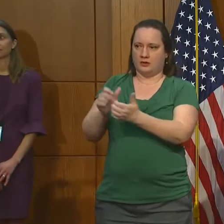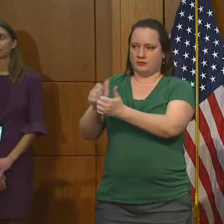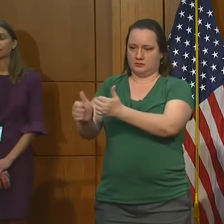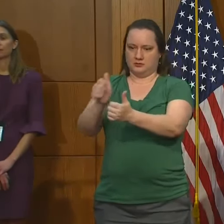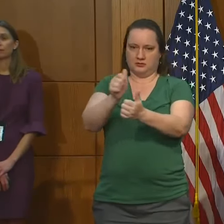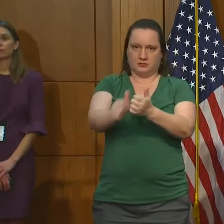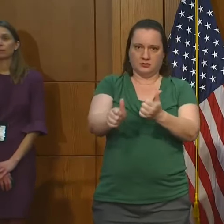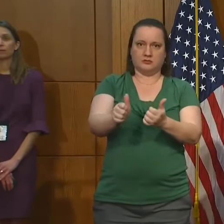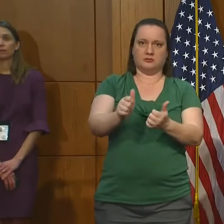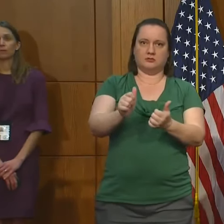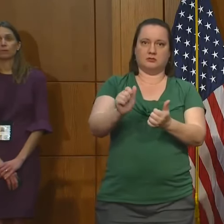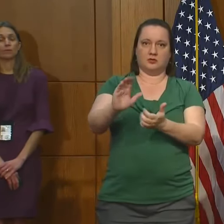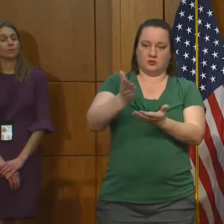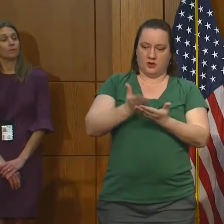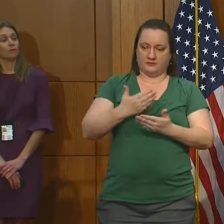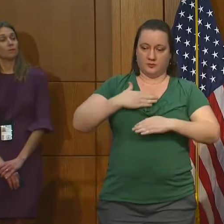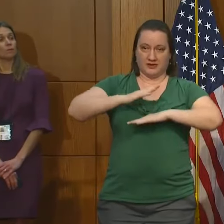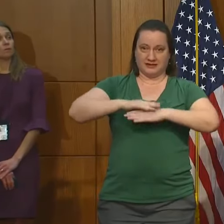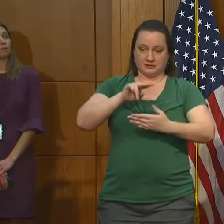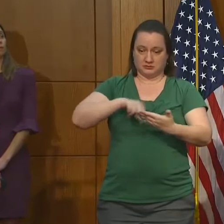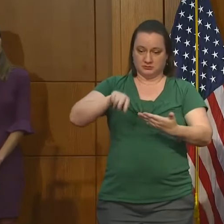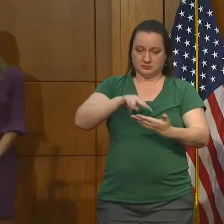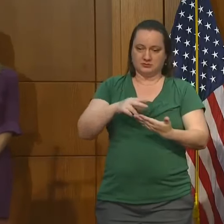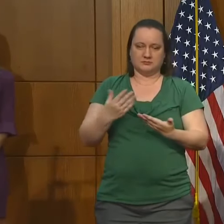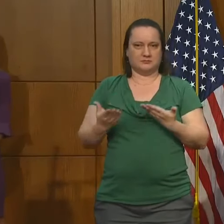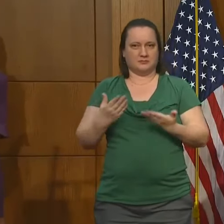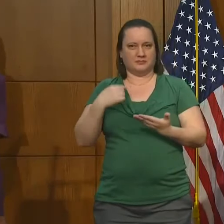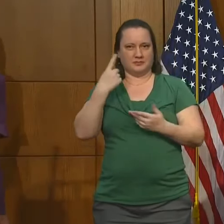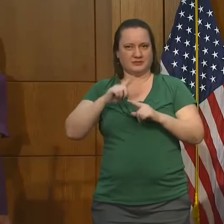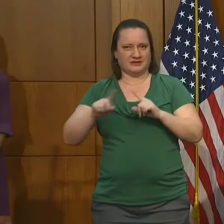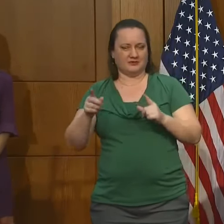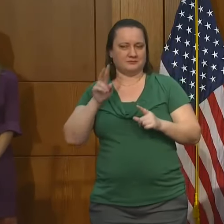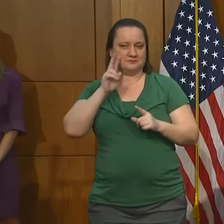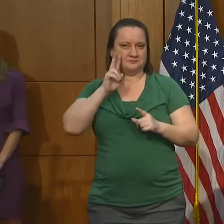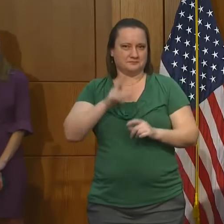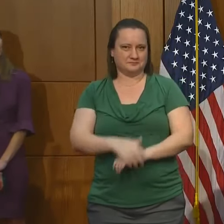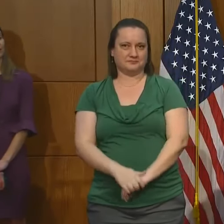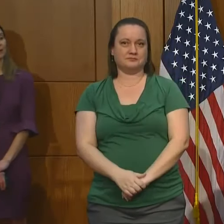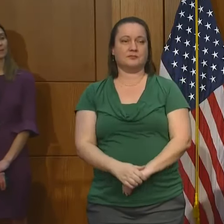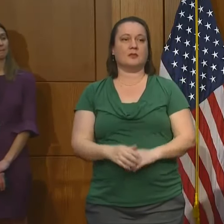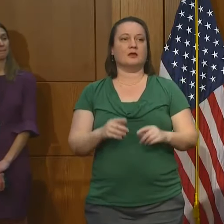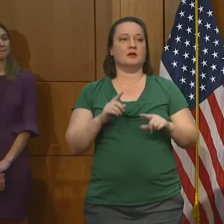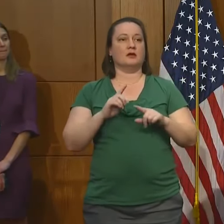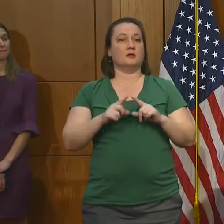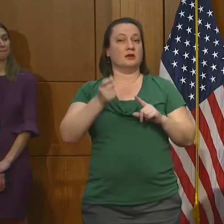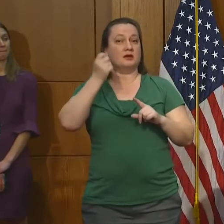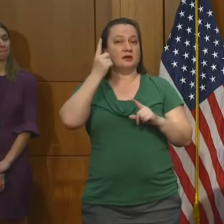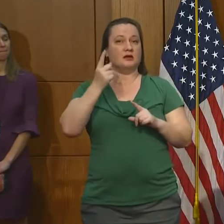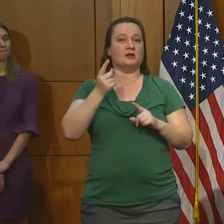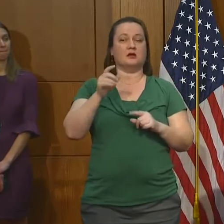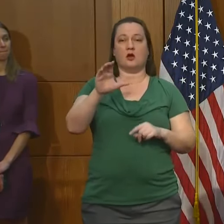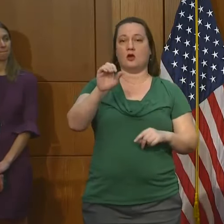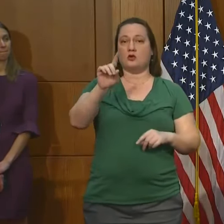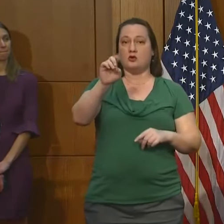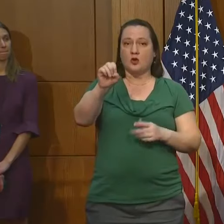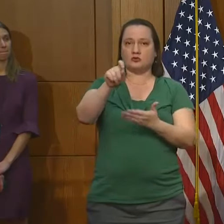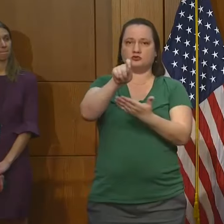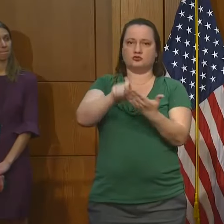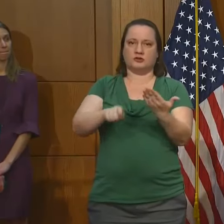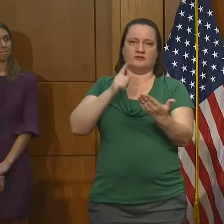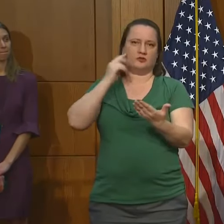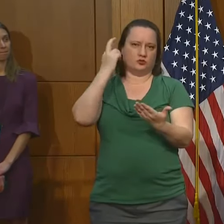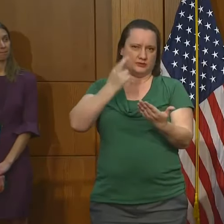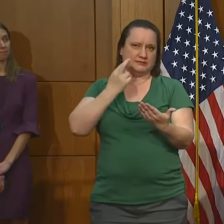it. Let's vet it, and also realize that these things are in the code for a reason. Someone put that in the code,